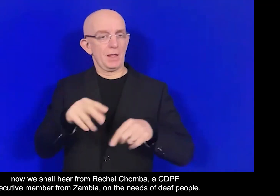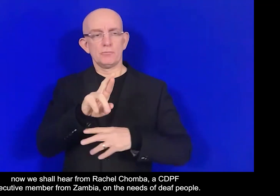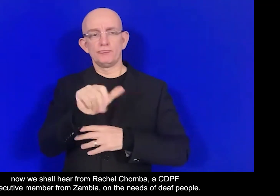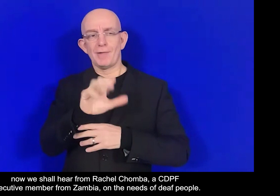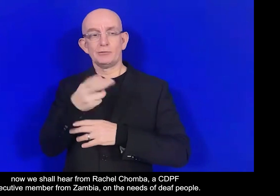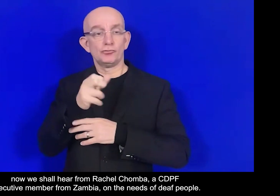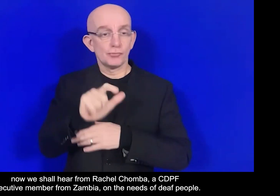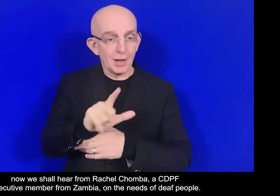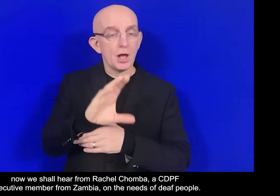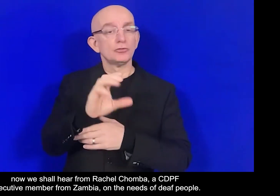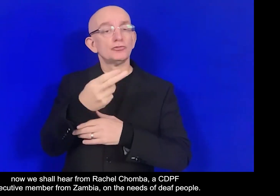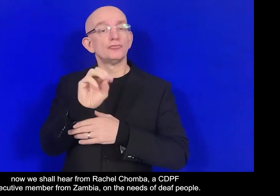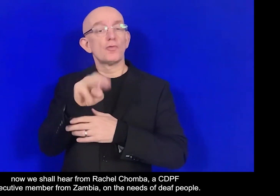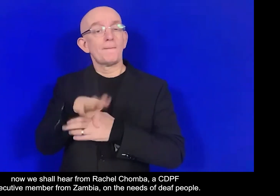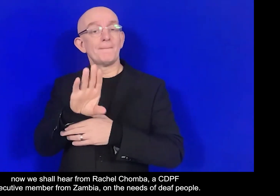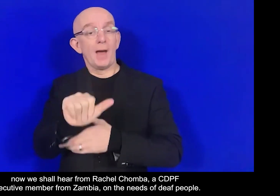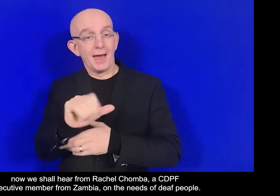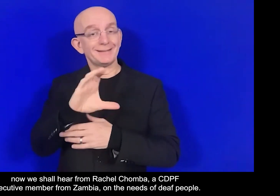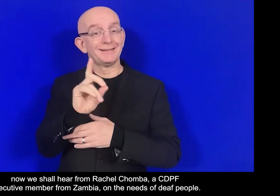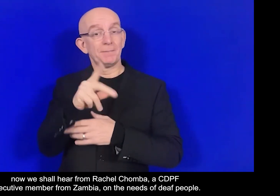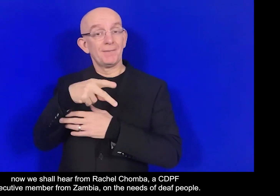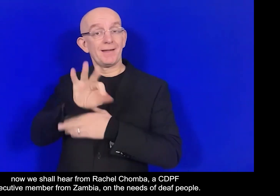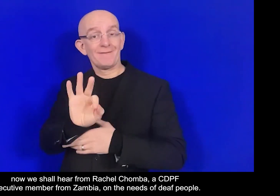from Zambia on the needs of deaf people.